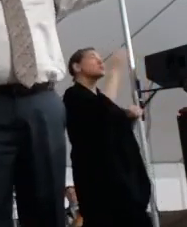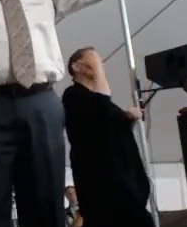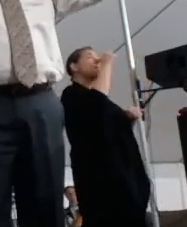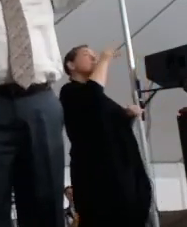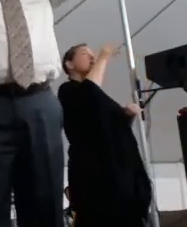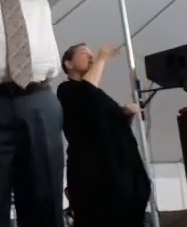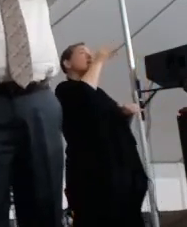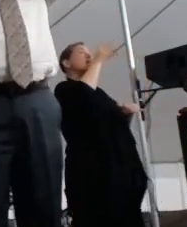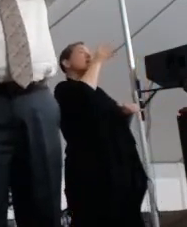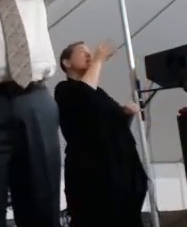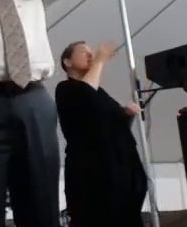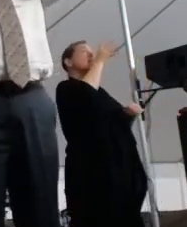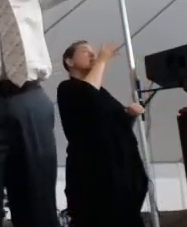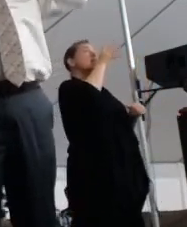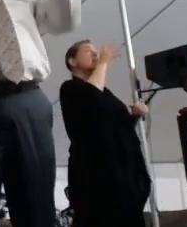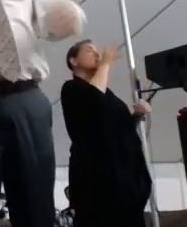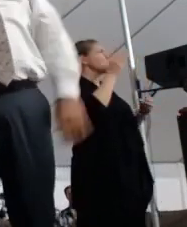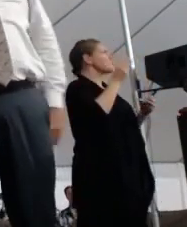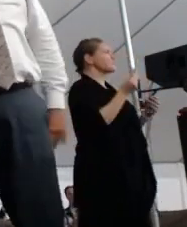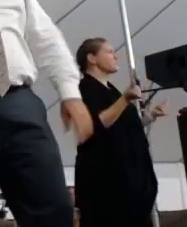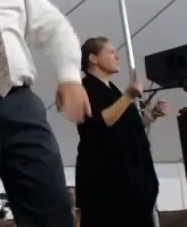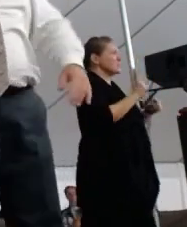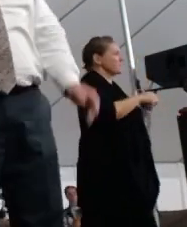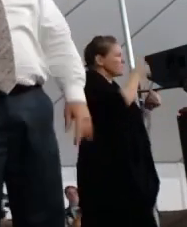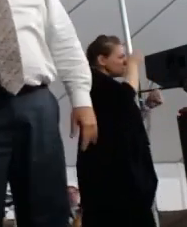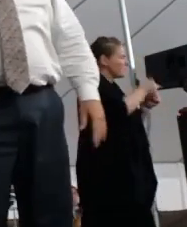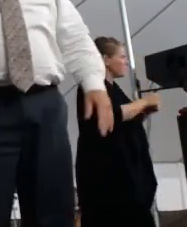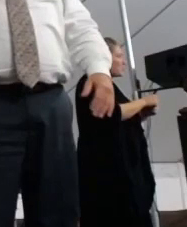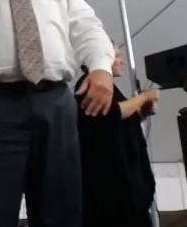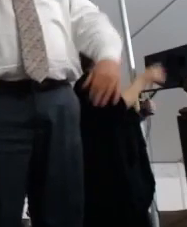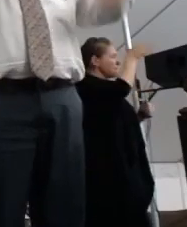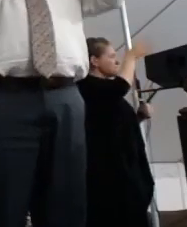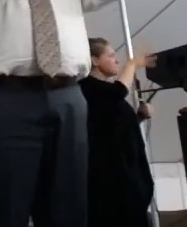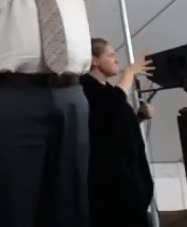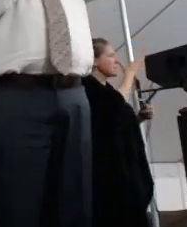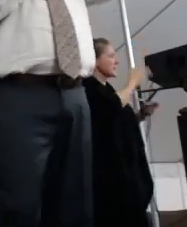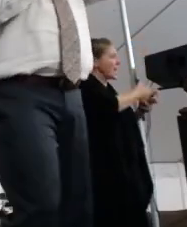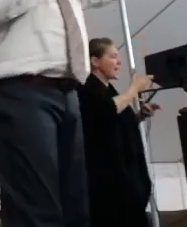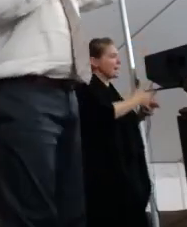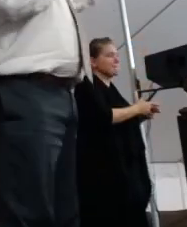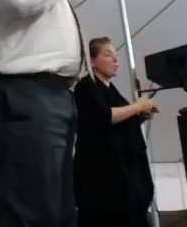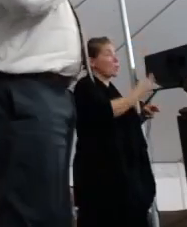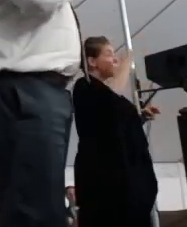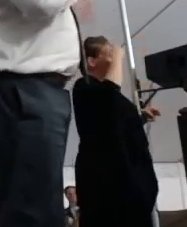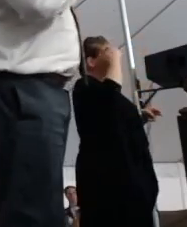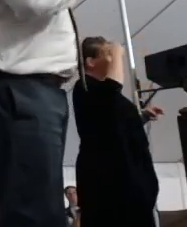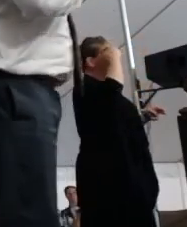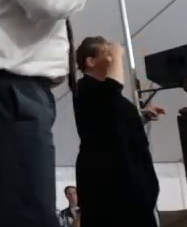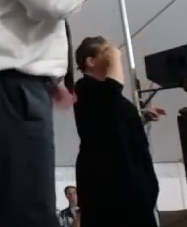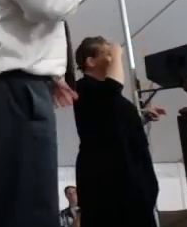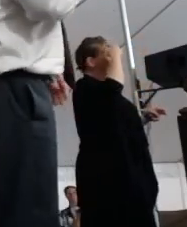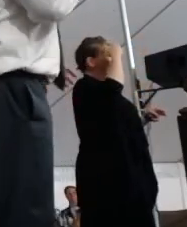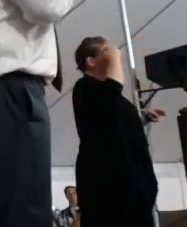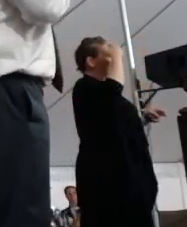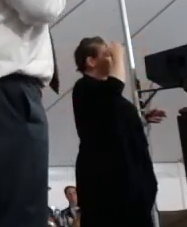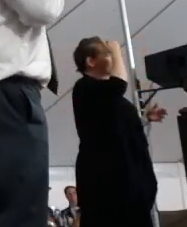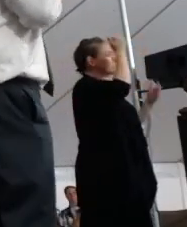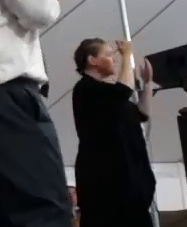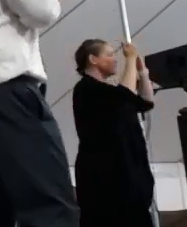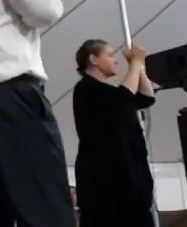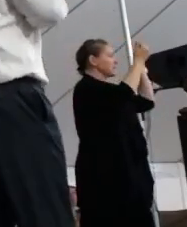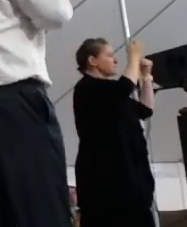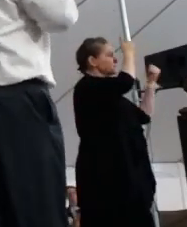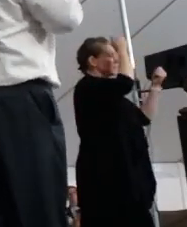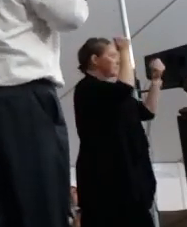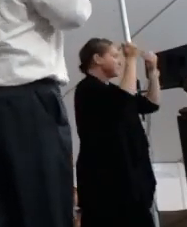faded away. She couldn't even remember her own mother's name. Her own mind began to slip as she only